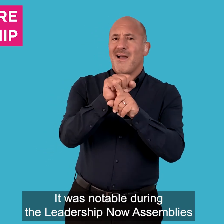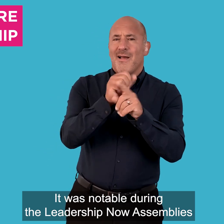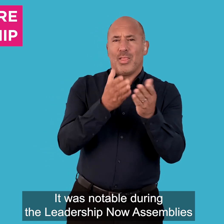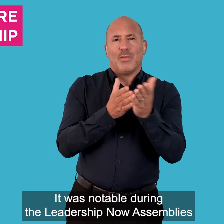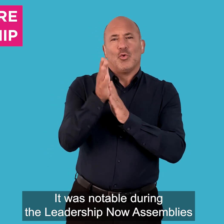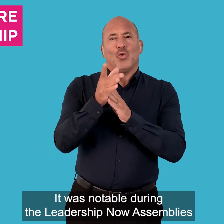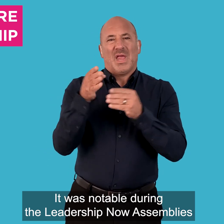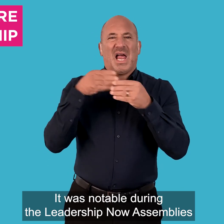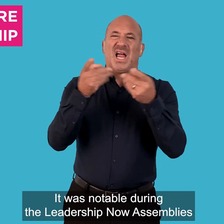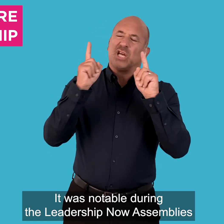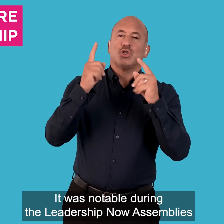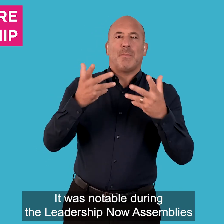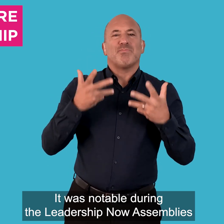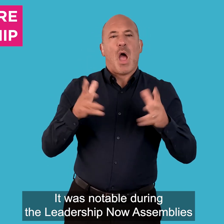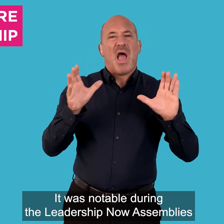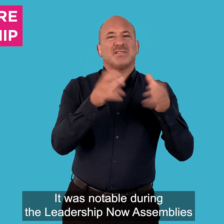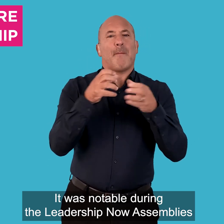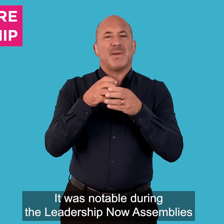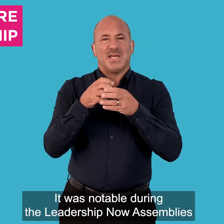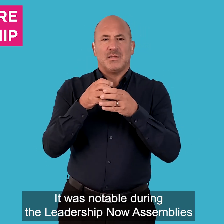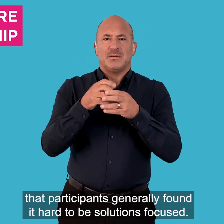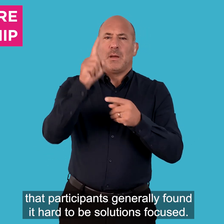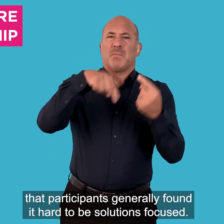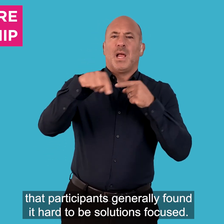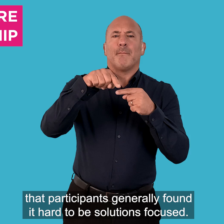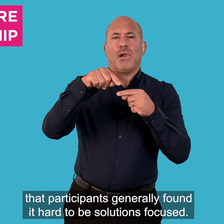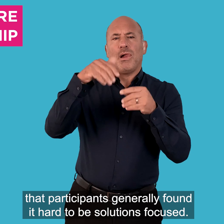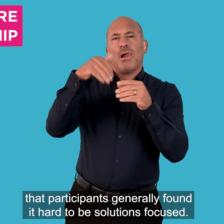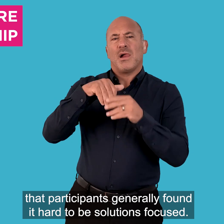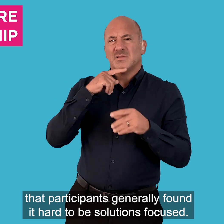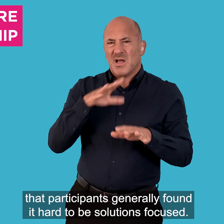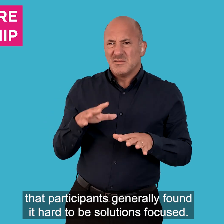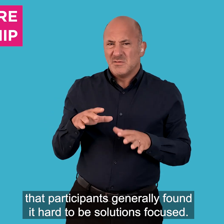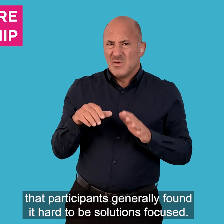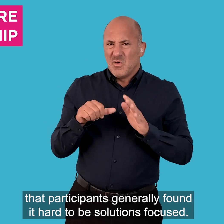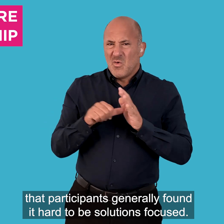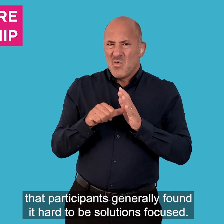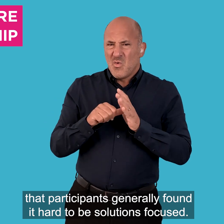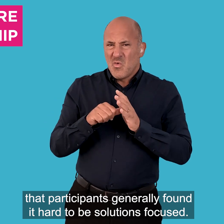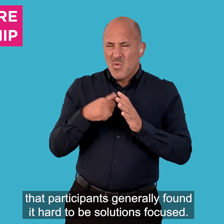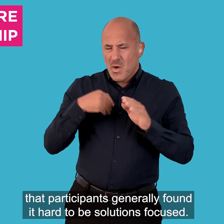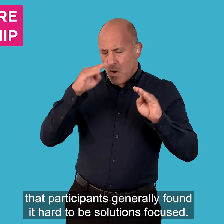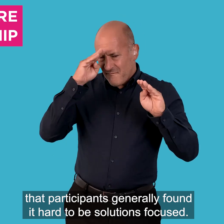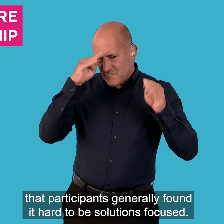was notable during the Leadership Now assemblies that participants generally found it hard to